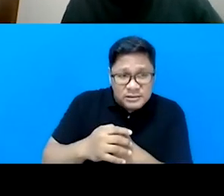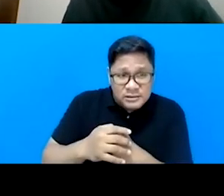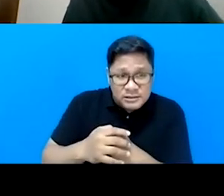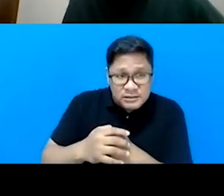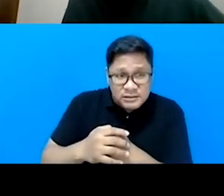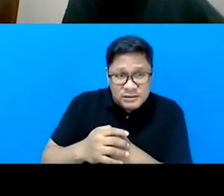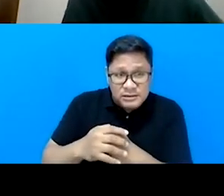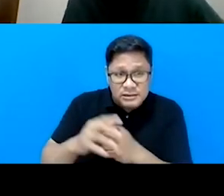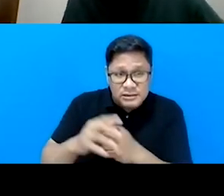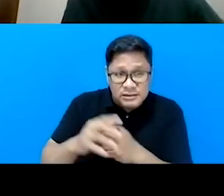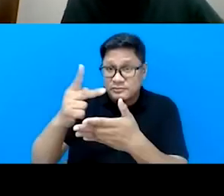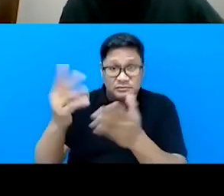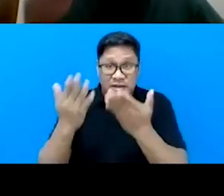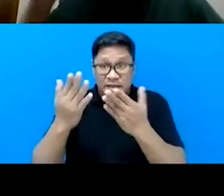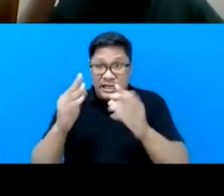under A.